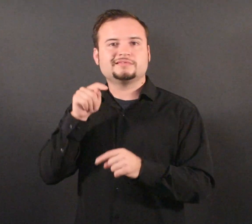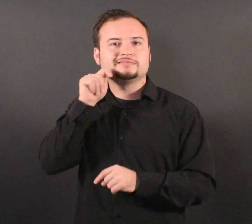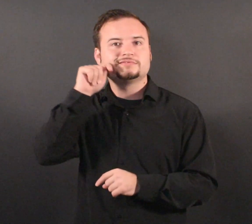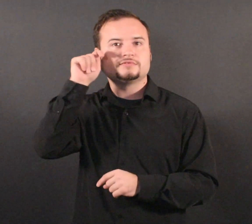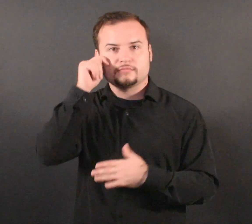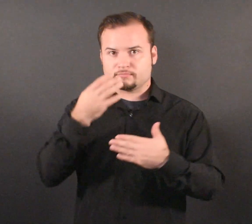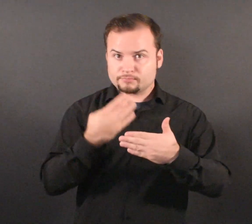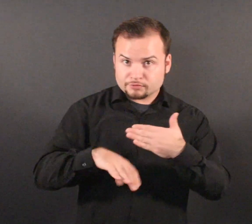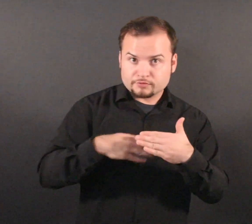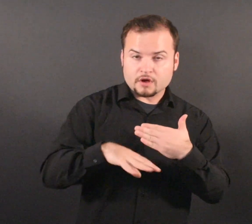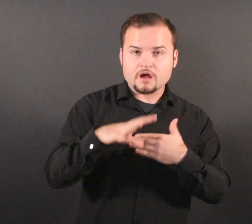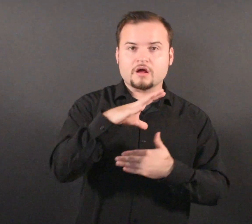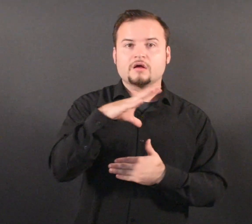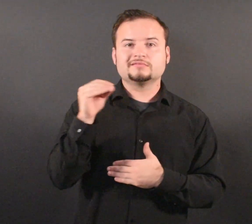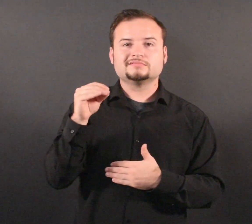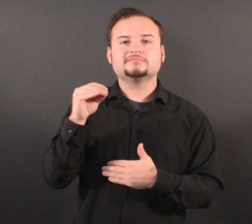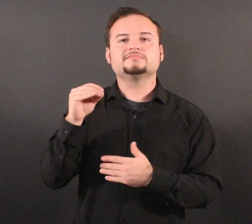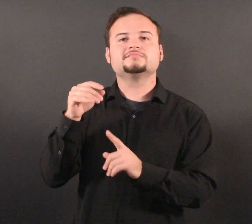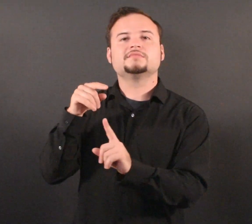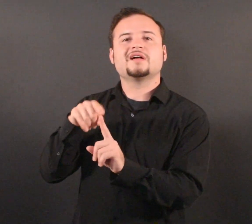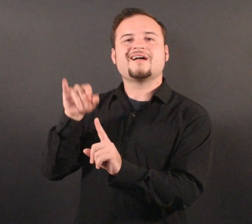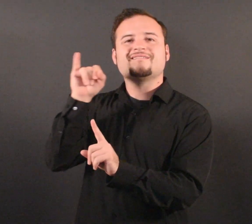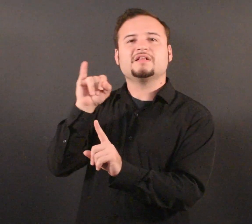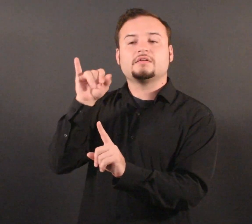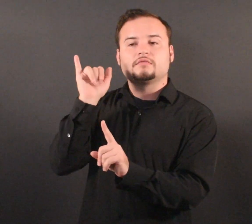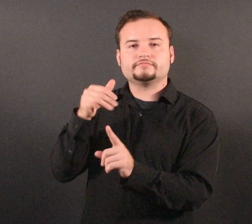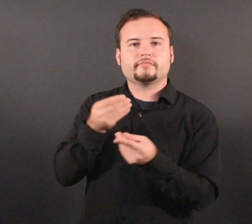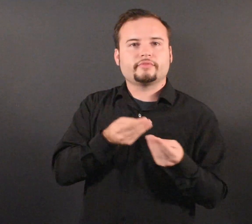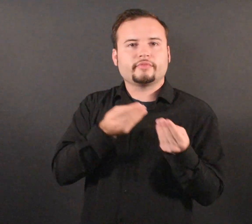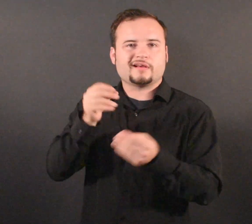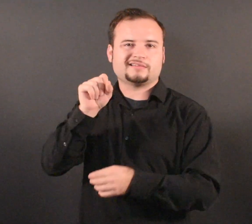teen births and sexually transmitted infections.